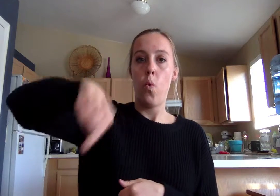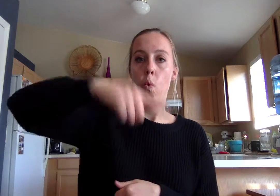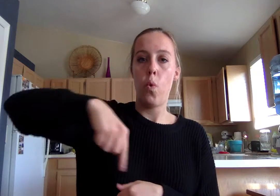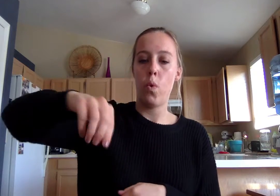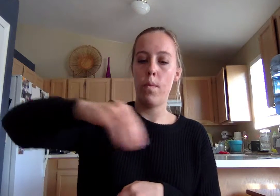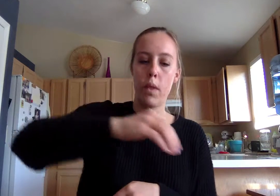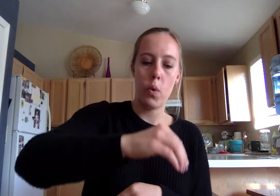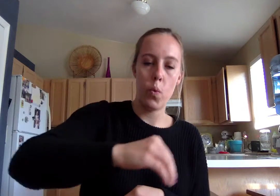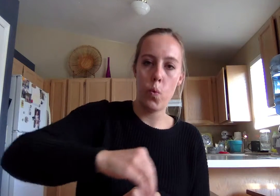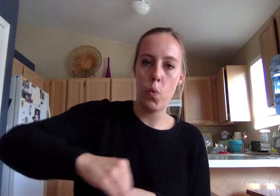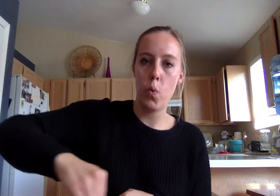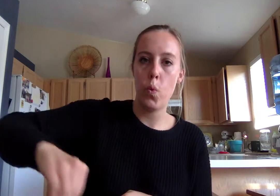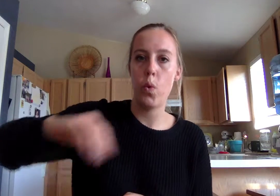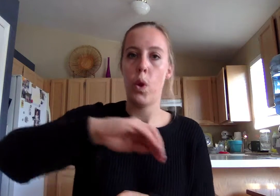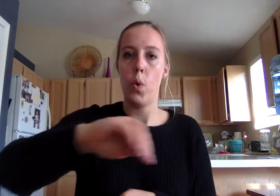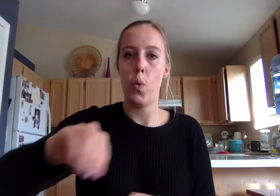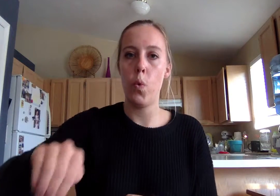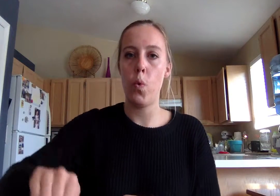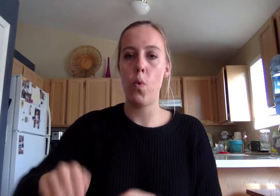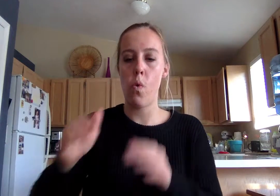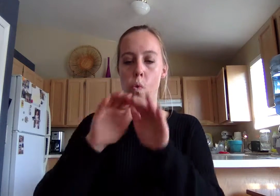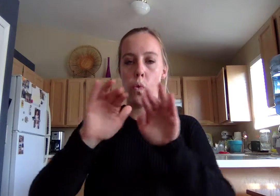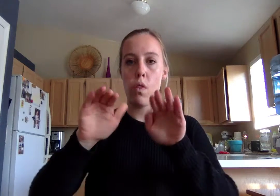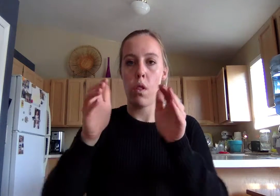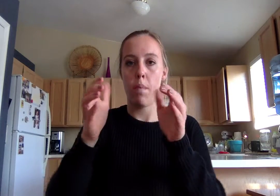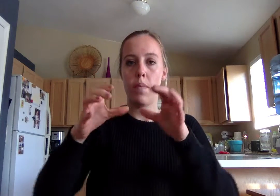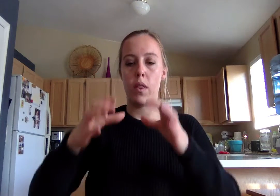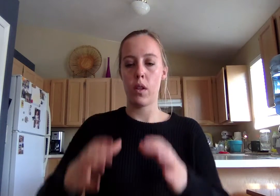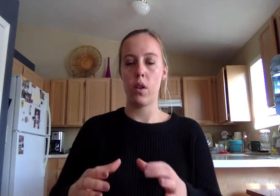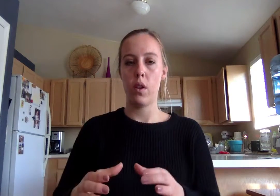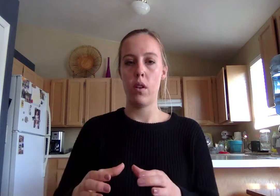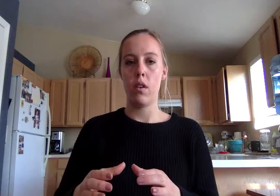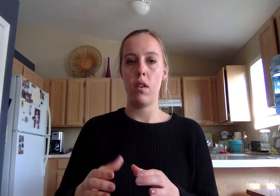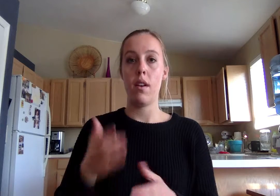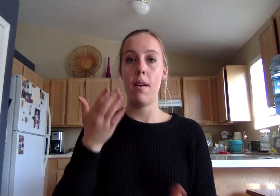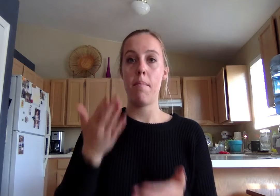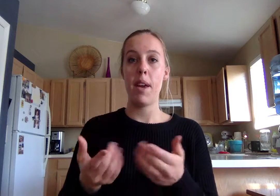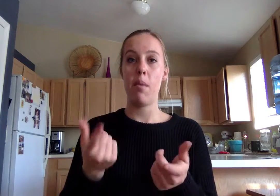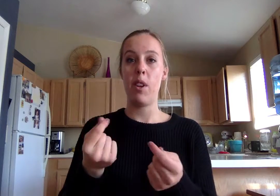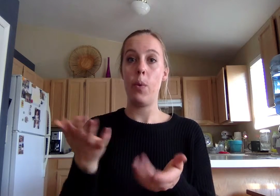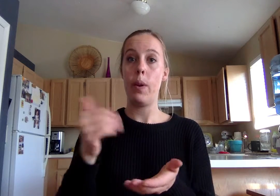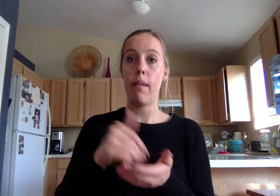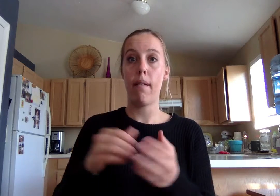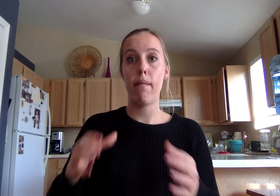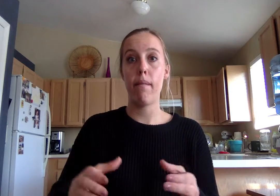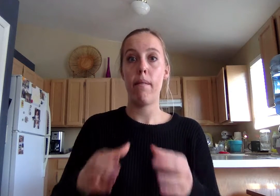at the bottom. Maybe do another small cone to get it fully centered.